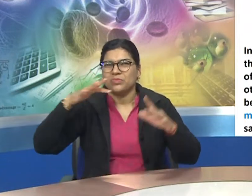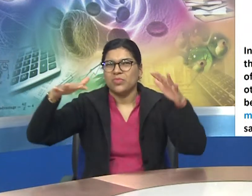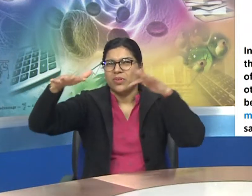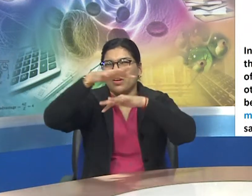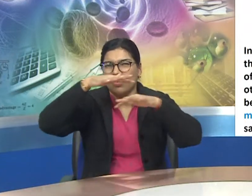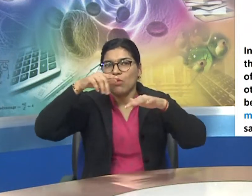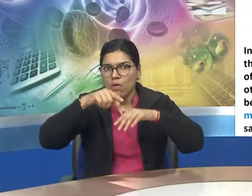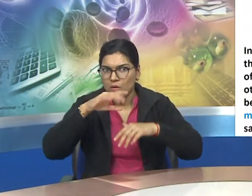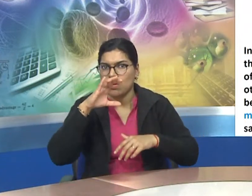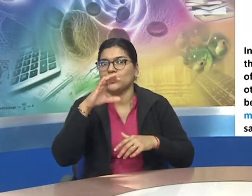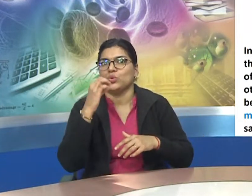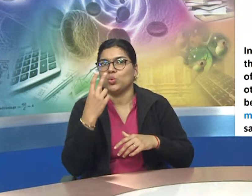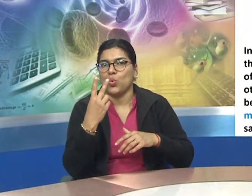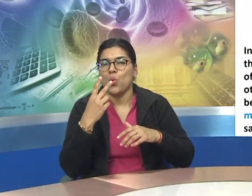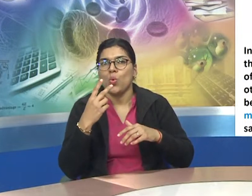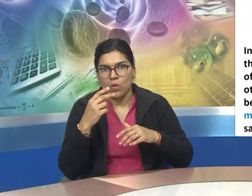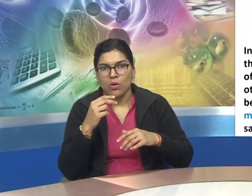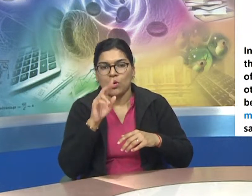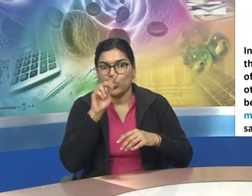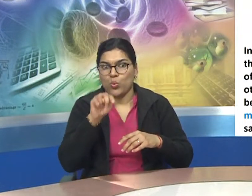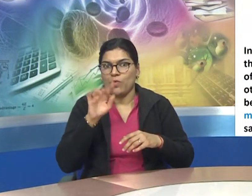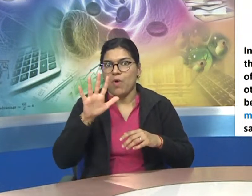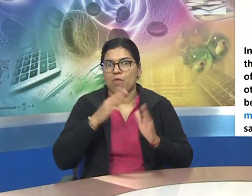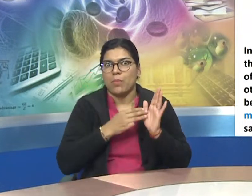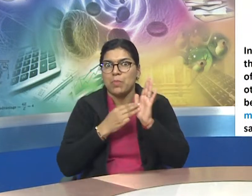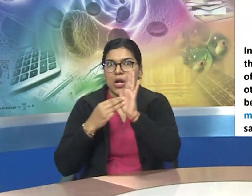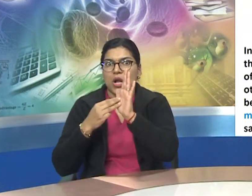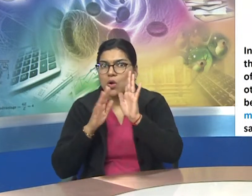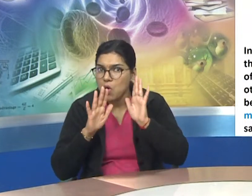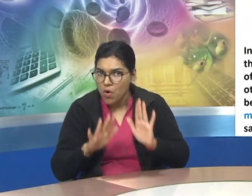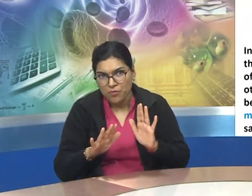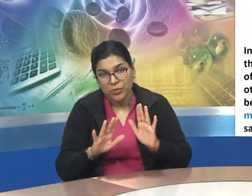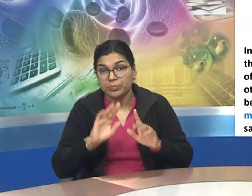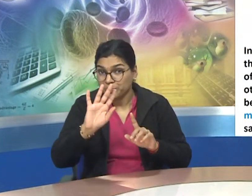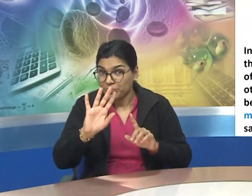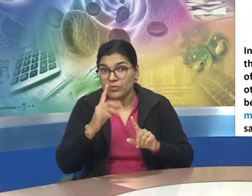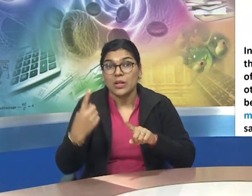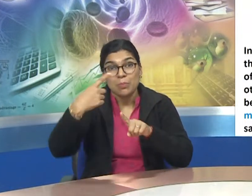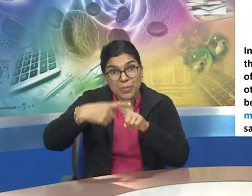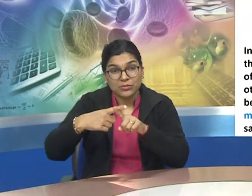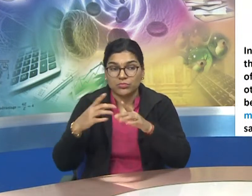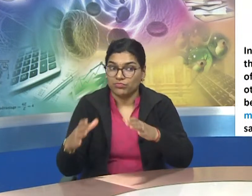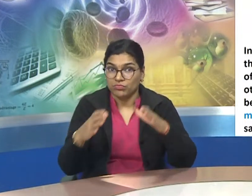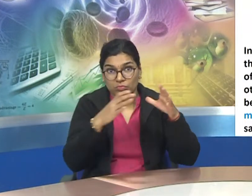dioxide and 15 million pounds of other pollutants